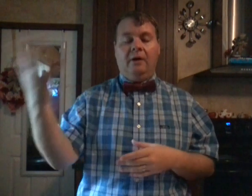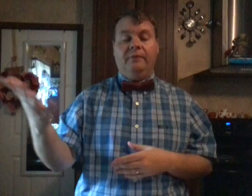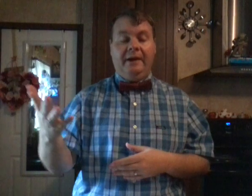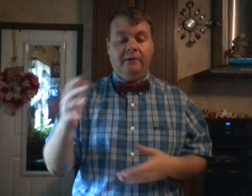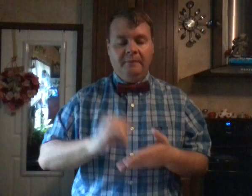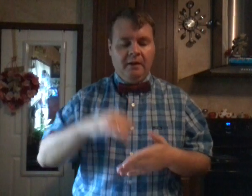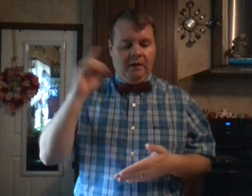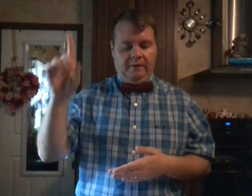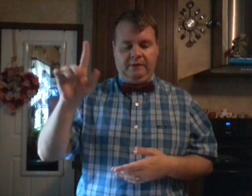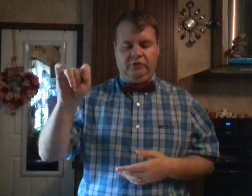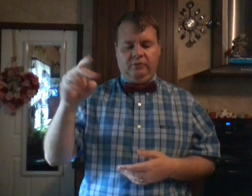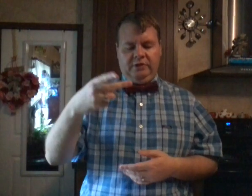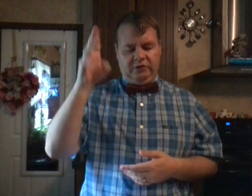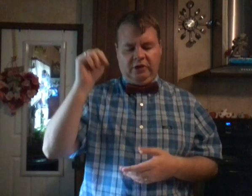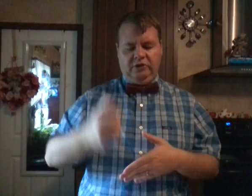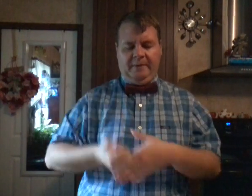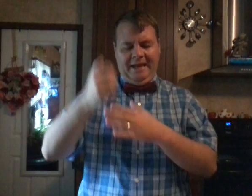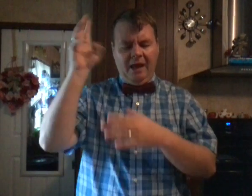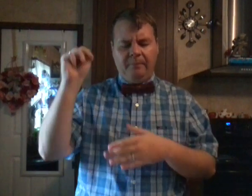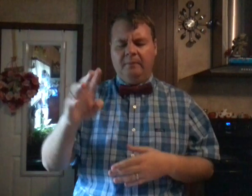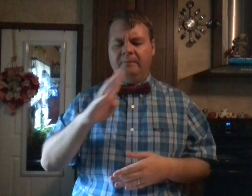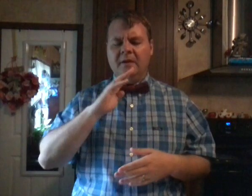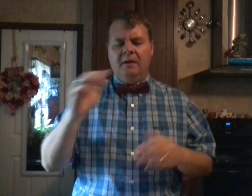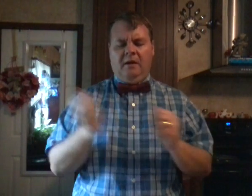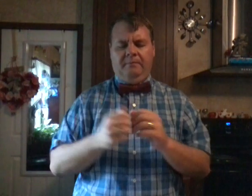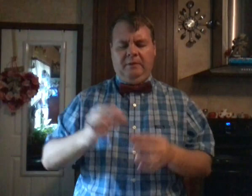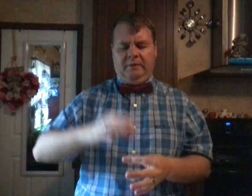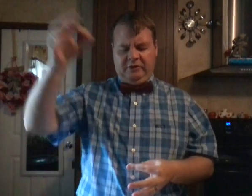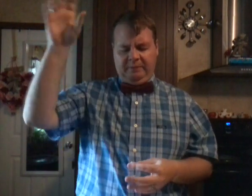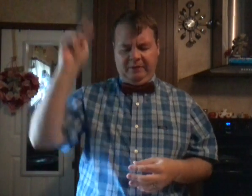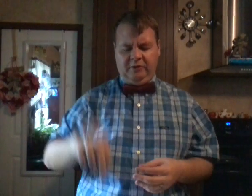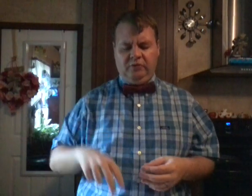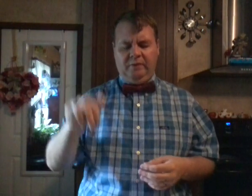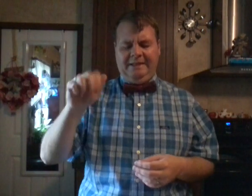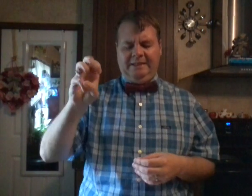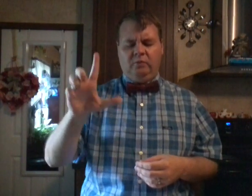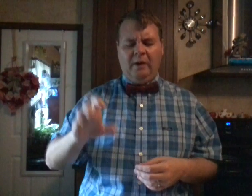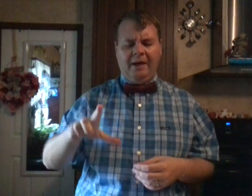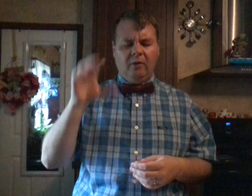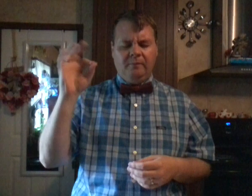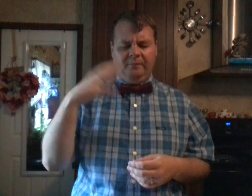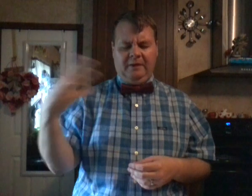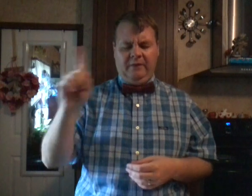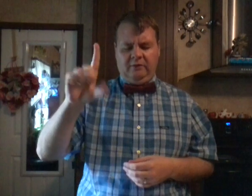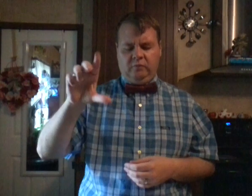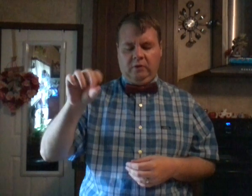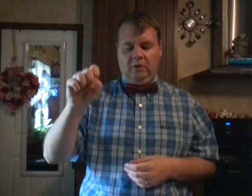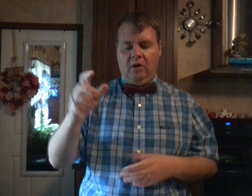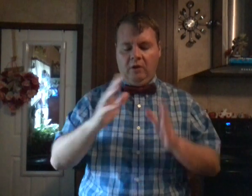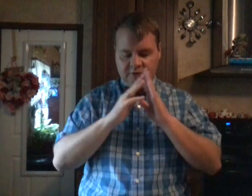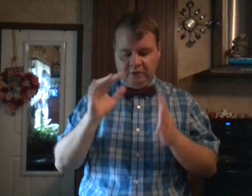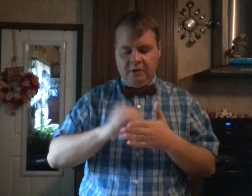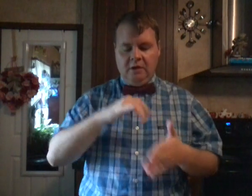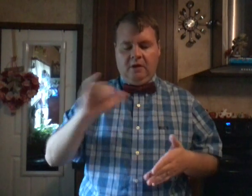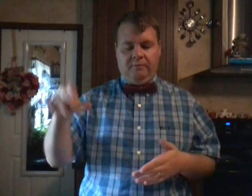out there, that you would just touch them and help them, be with the spiritual needs as well. If there's one lost, I